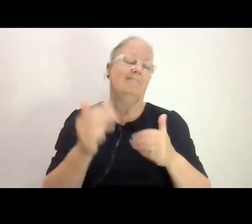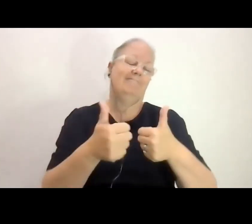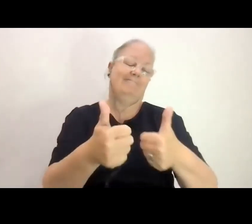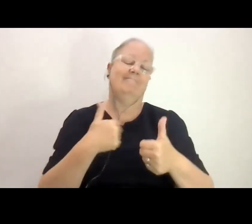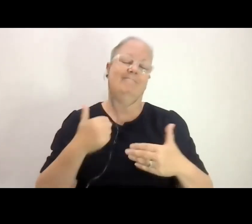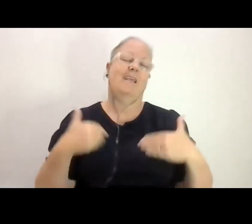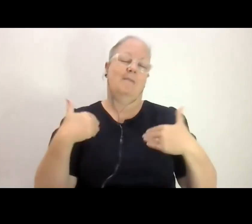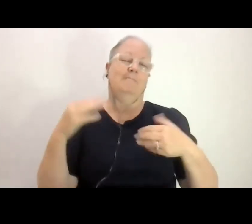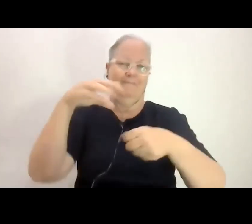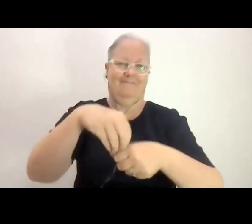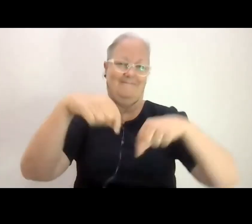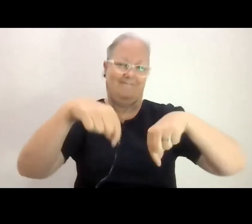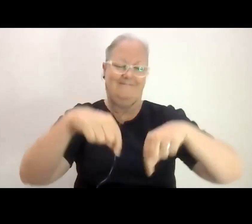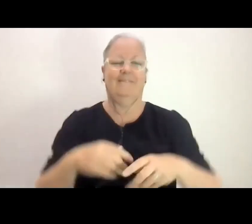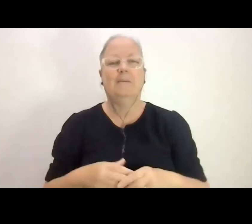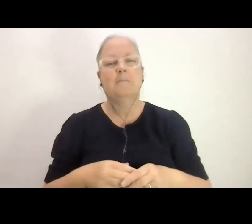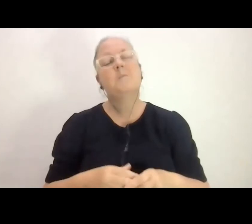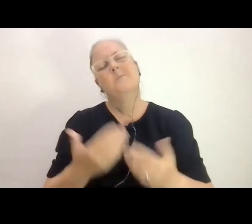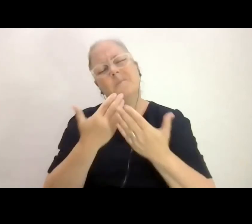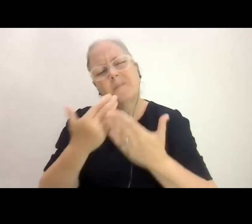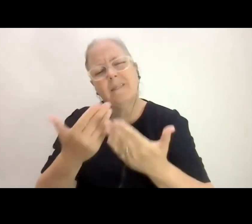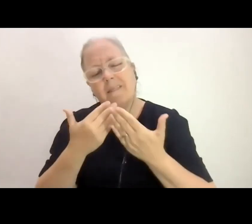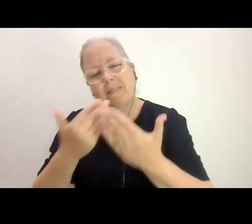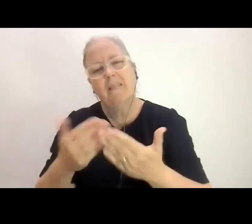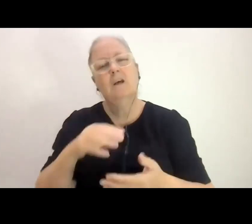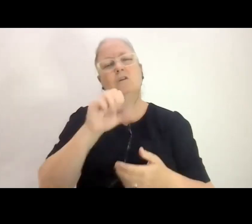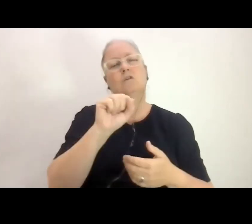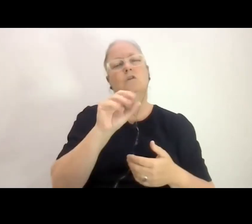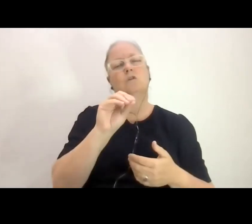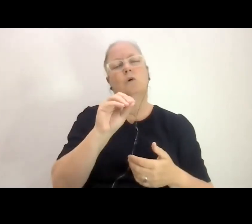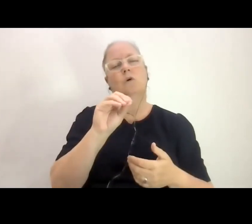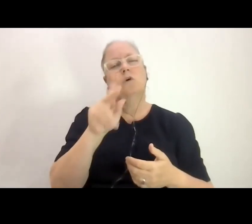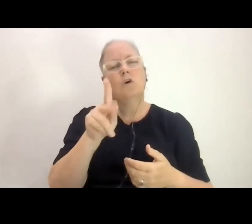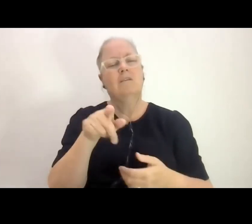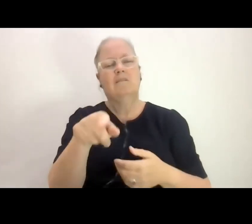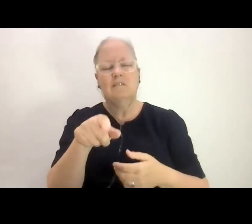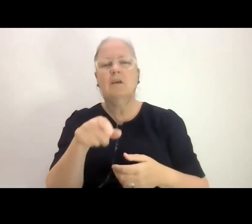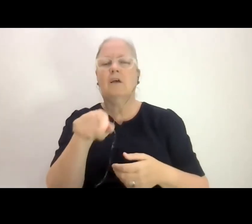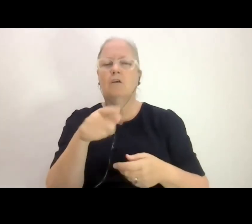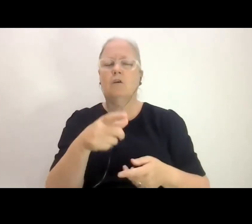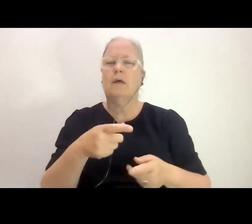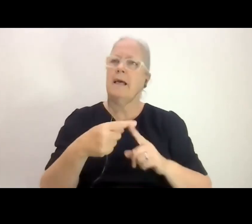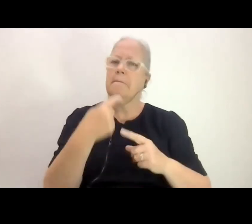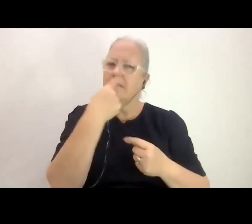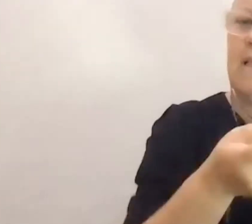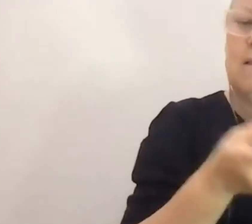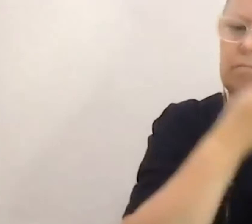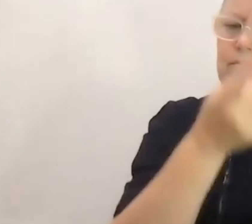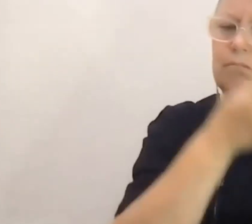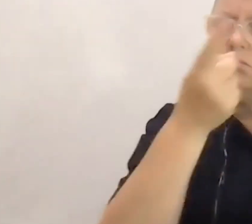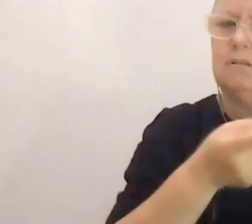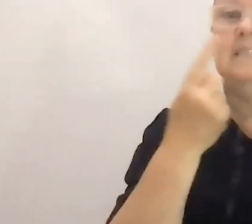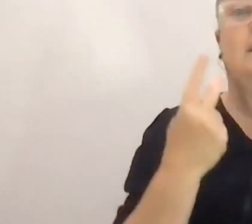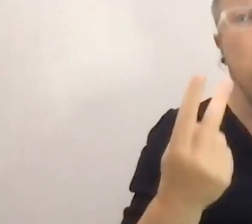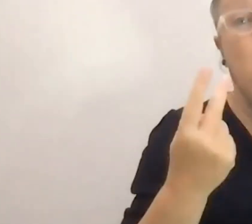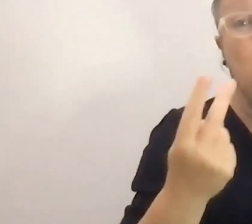you, Eliana. Thank you so much. You brought up a lot of important issues. I think one of the things that stands out, especially